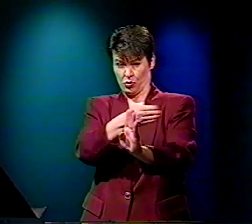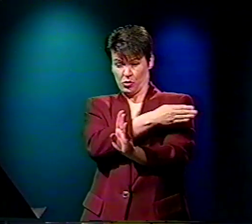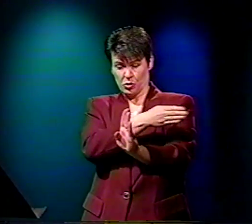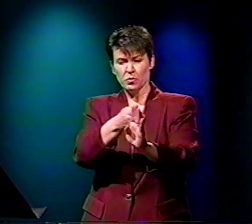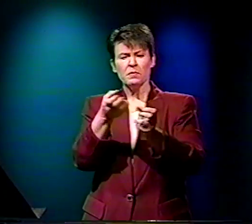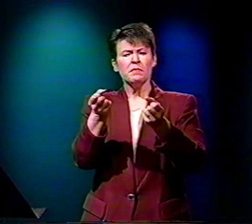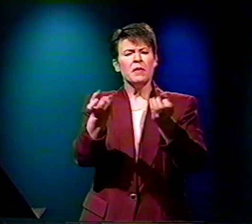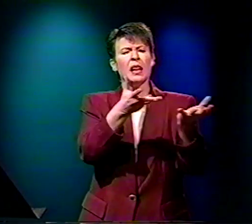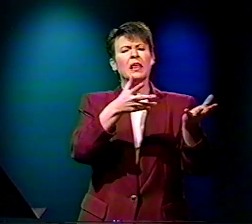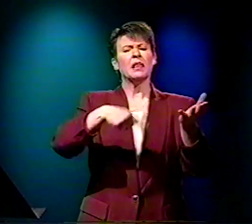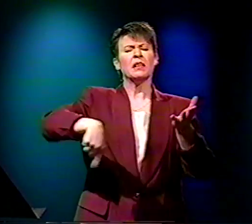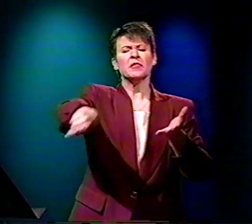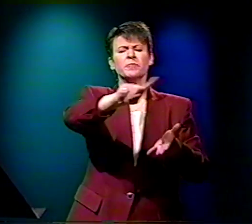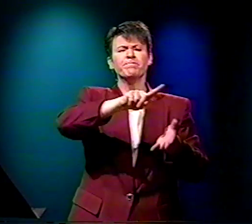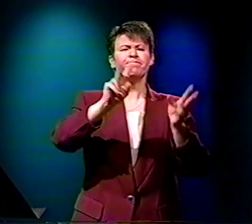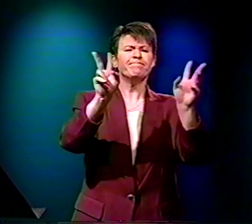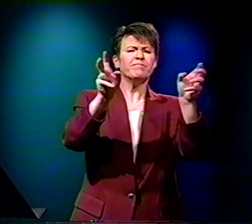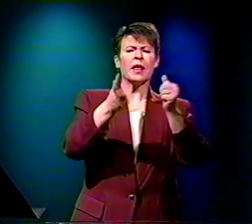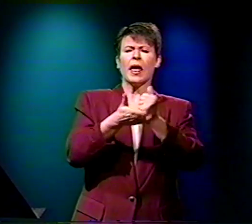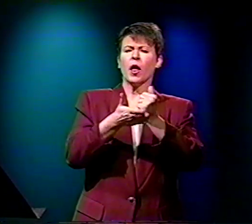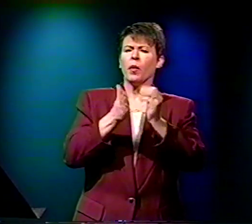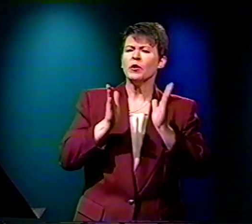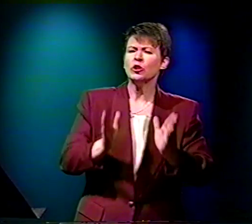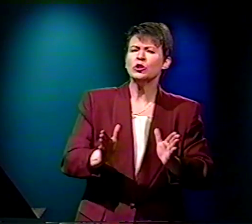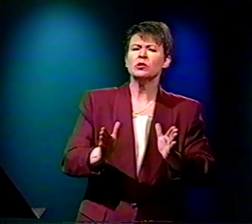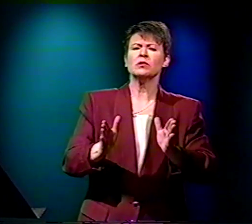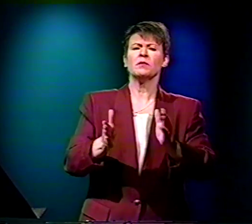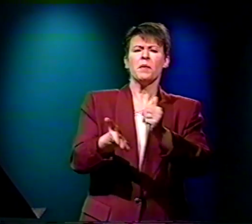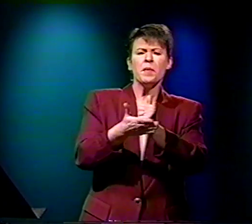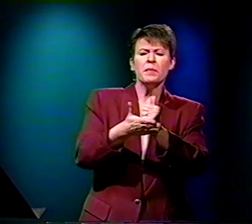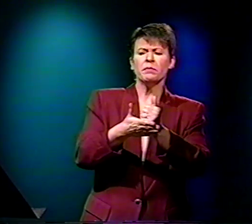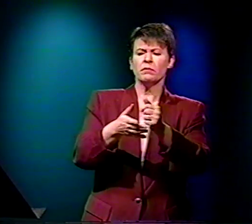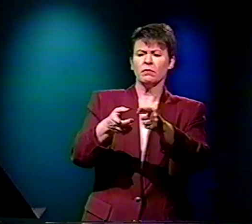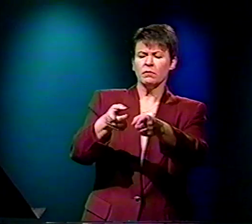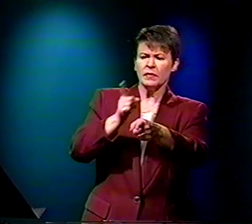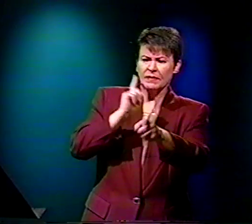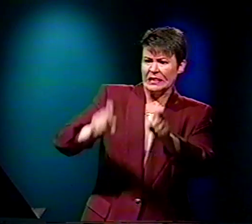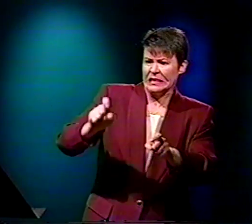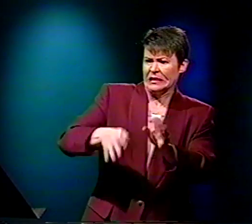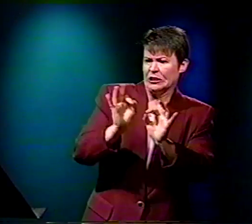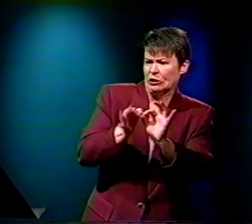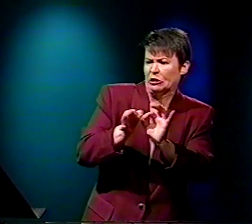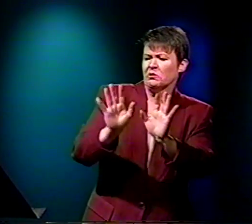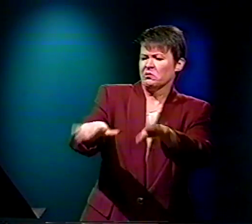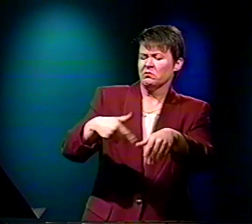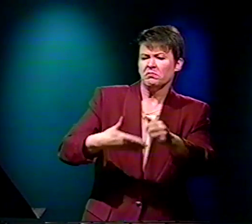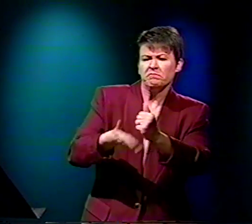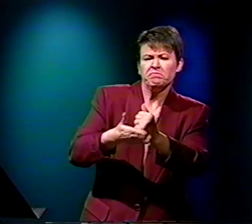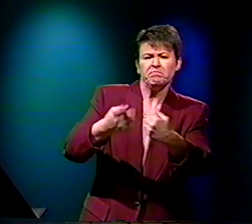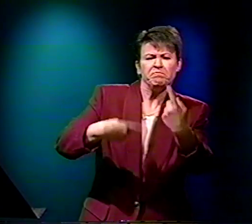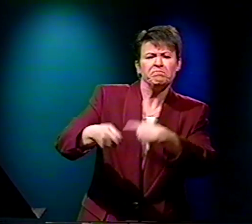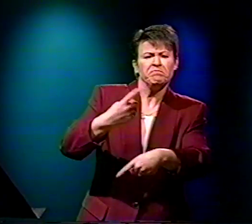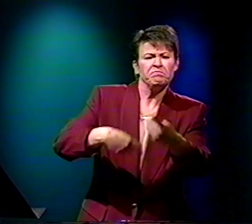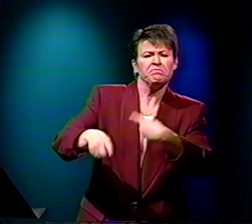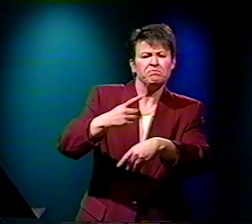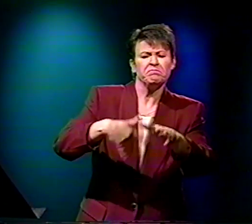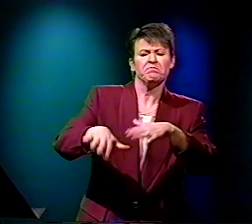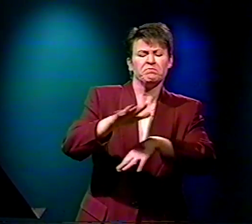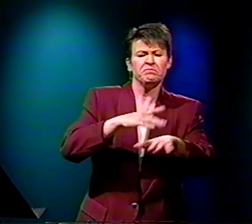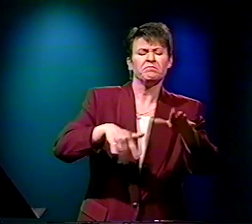1920 through 1964, many people who worked as helpers and would meet the needs of deaf people who needed some